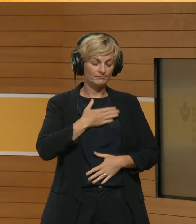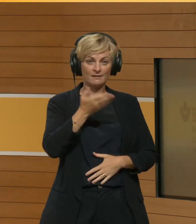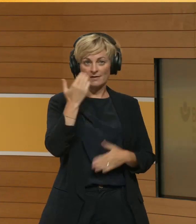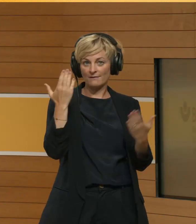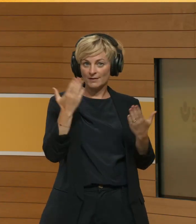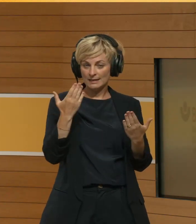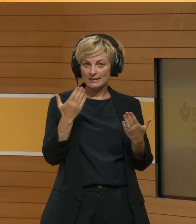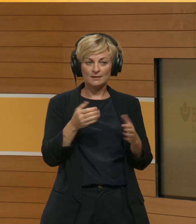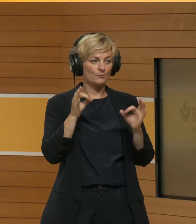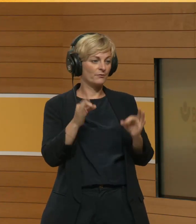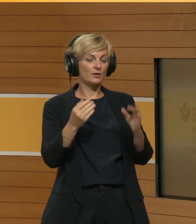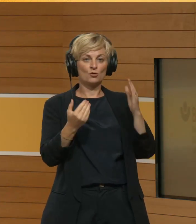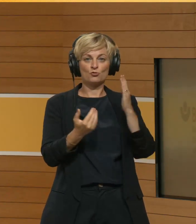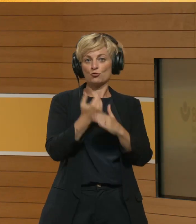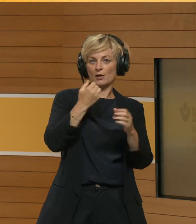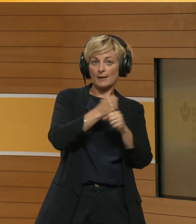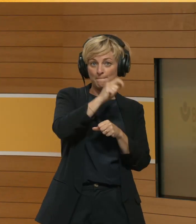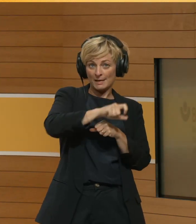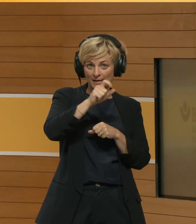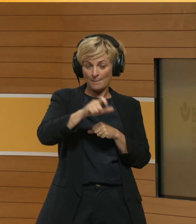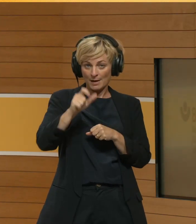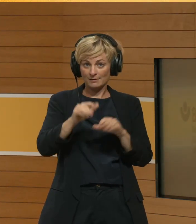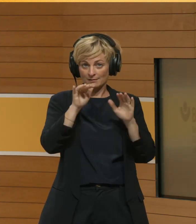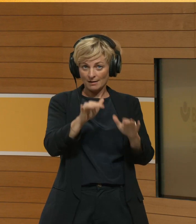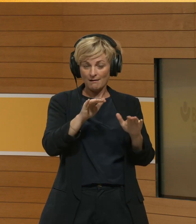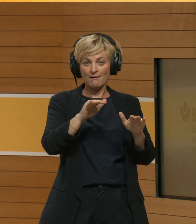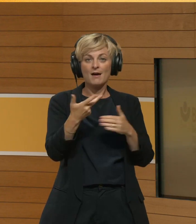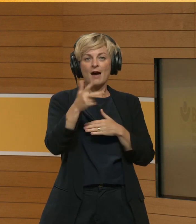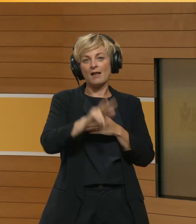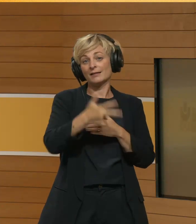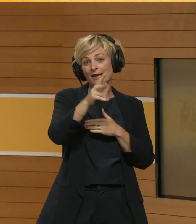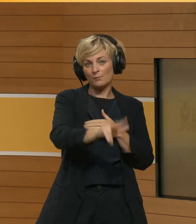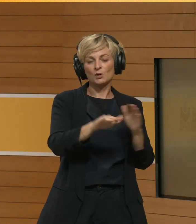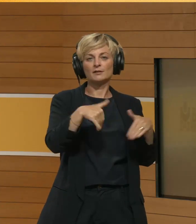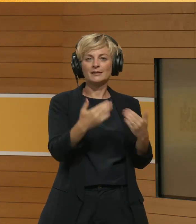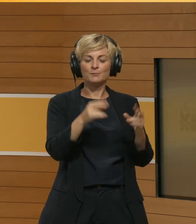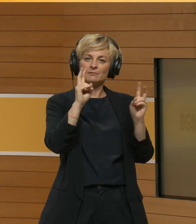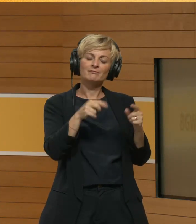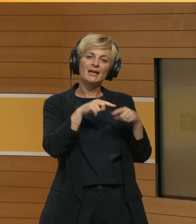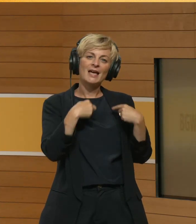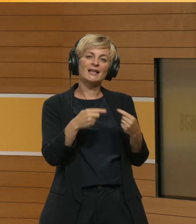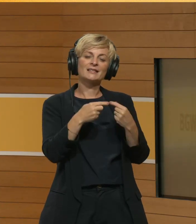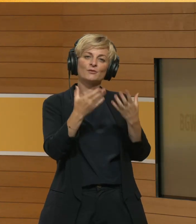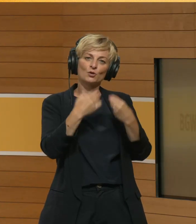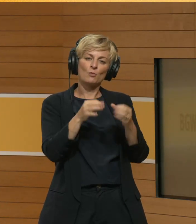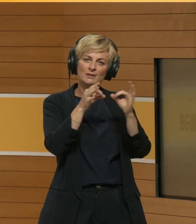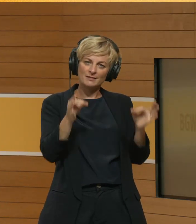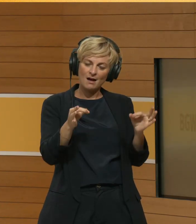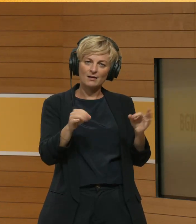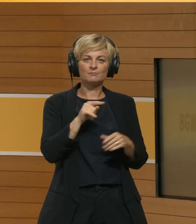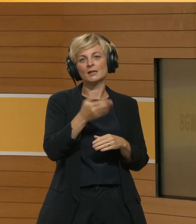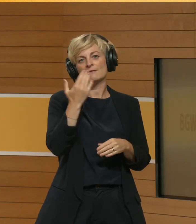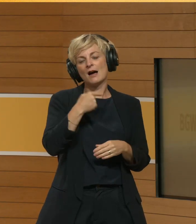took place every 3 months. It lasted 1 day, and it mainly consisted of the necessary